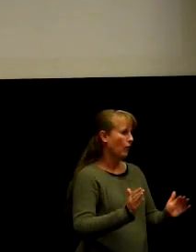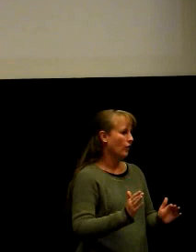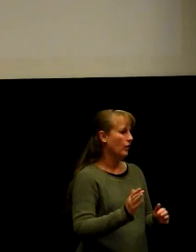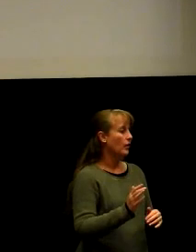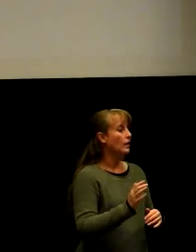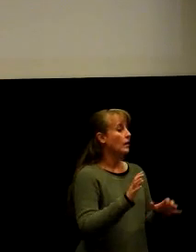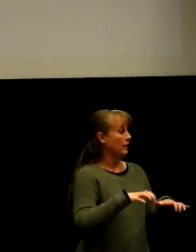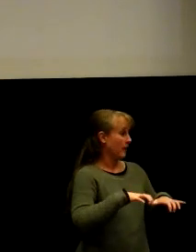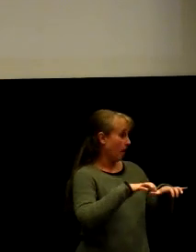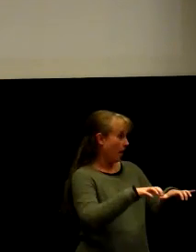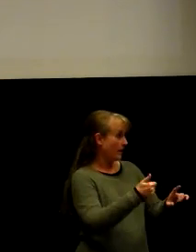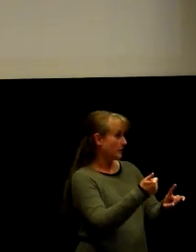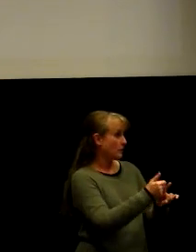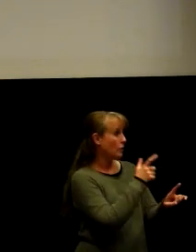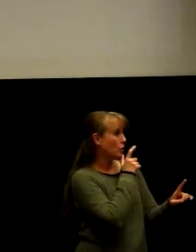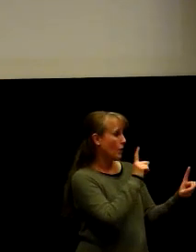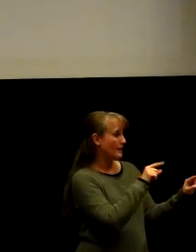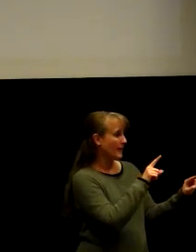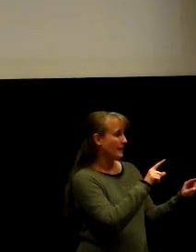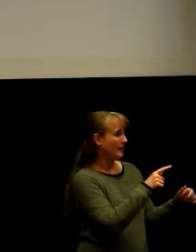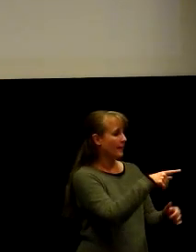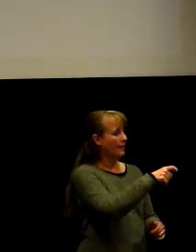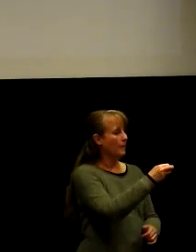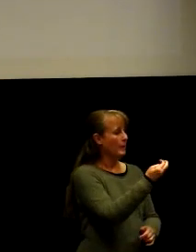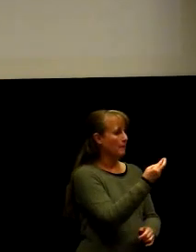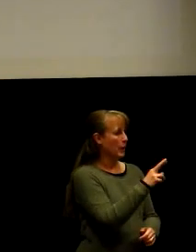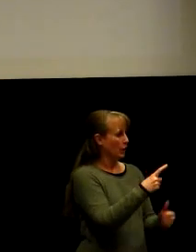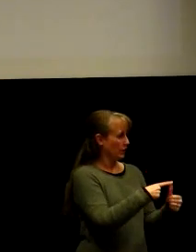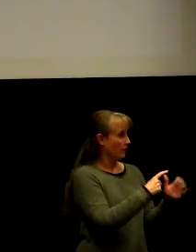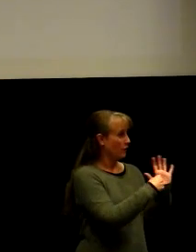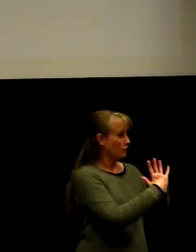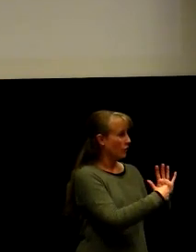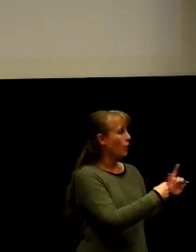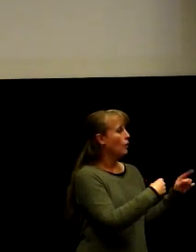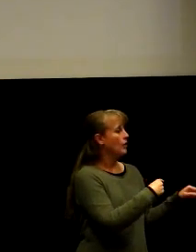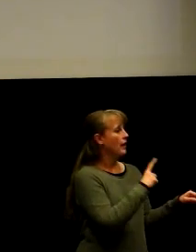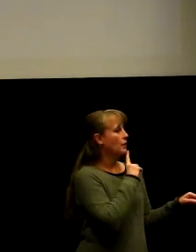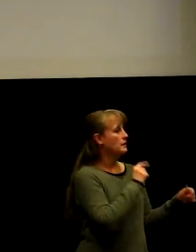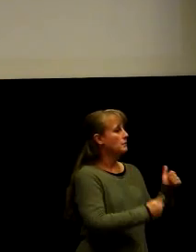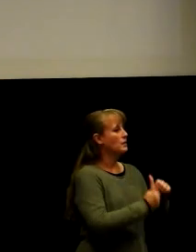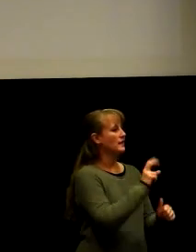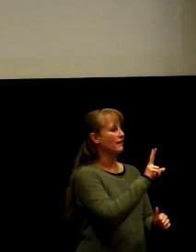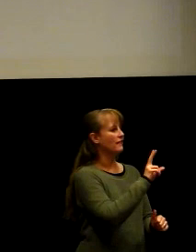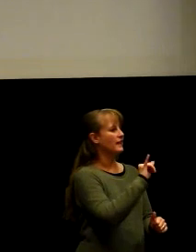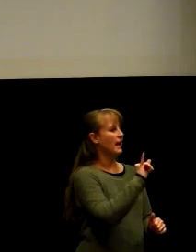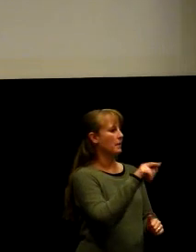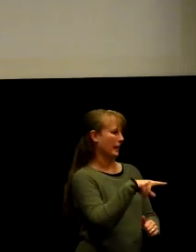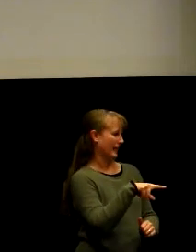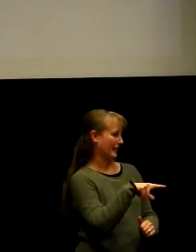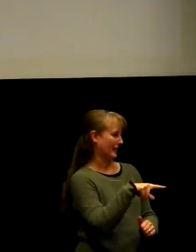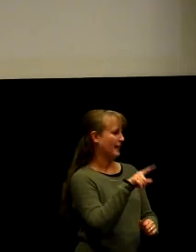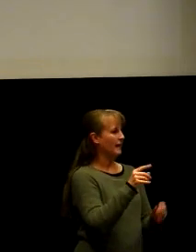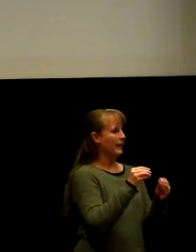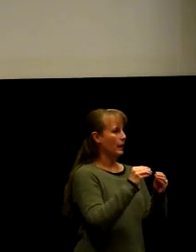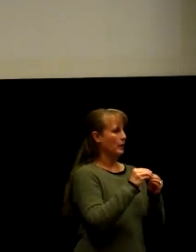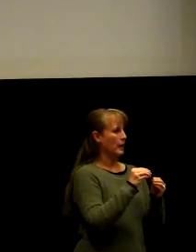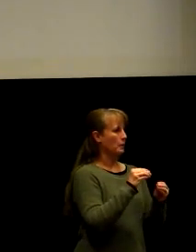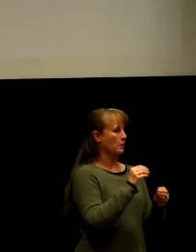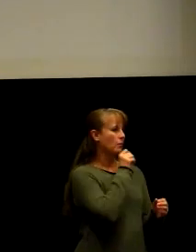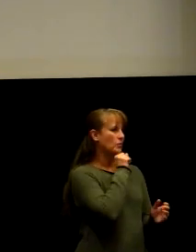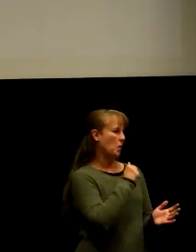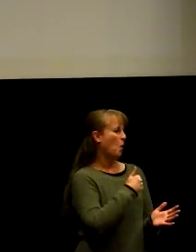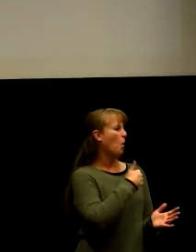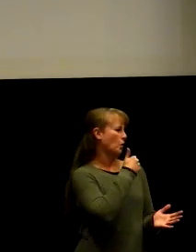The audience that was at the premiere was comprised primarily of VIPs, and they tended to be a little more senior in